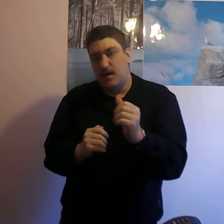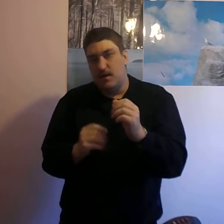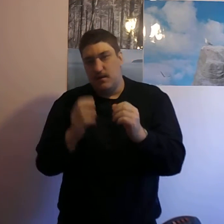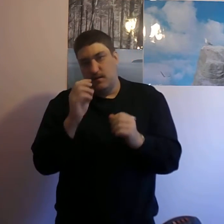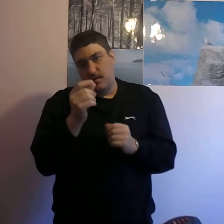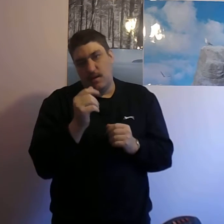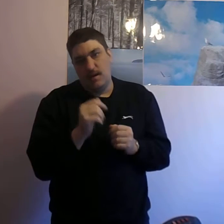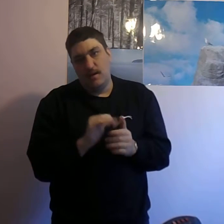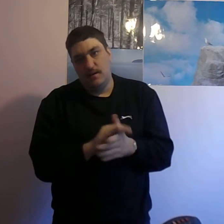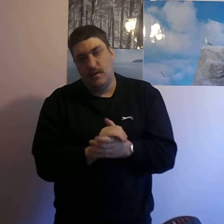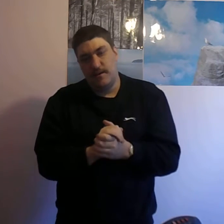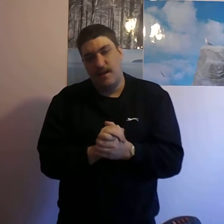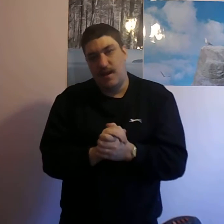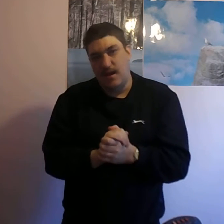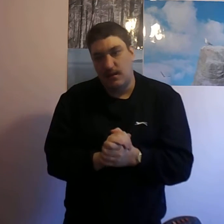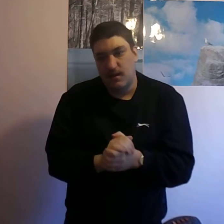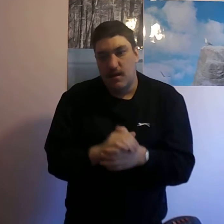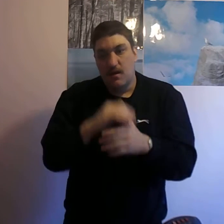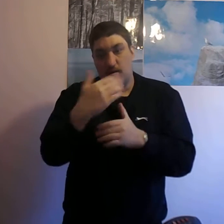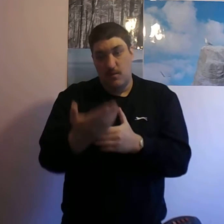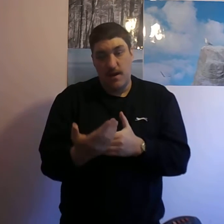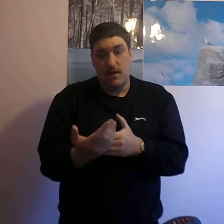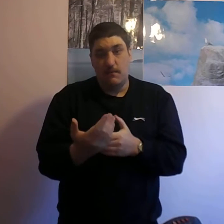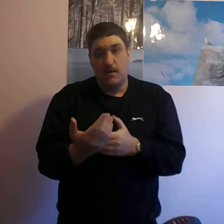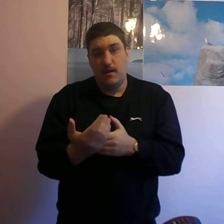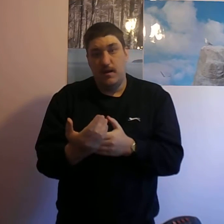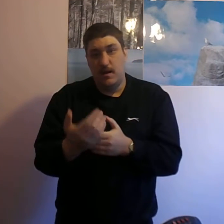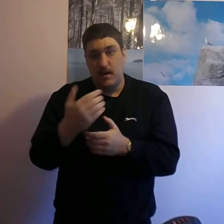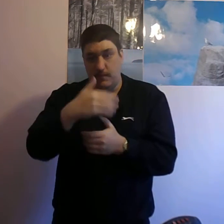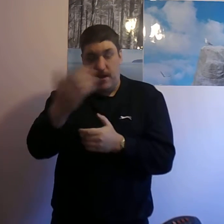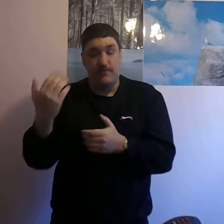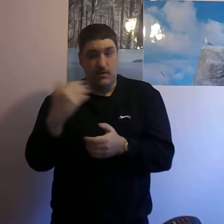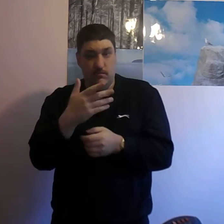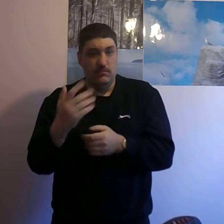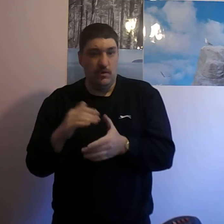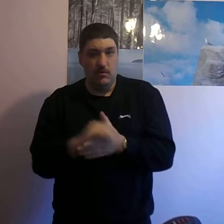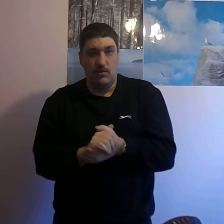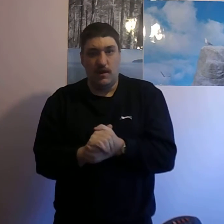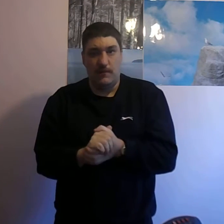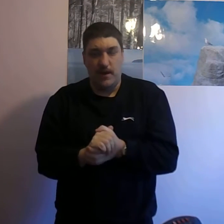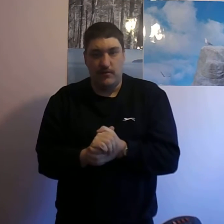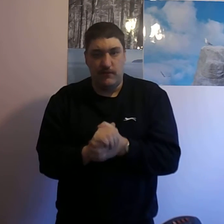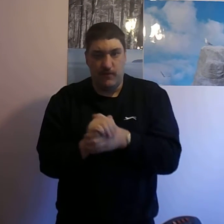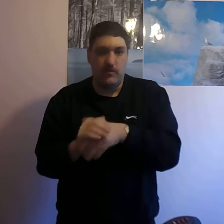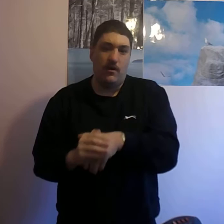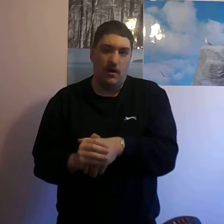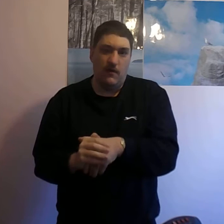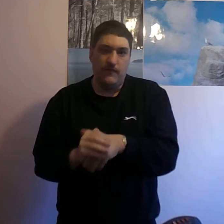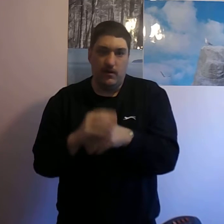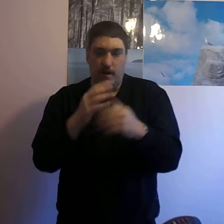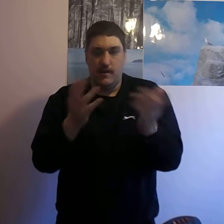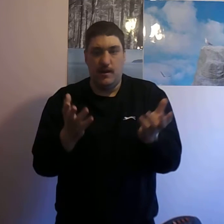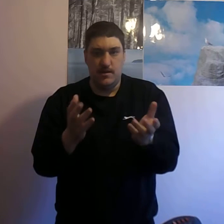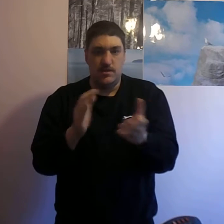and the slight twist is you wake up in a bedroom, what looks like a bedroom for a start off, not an isolation